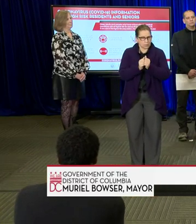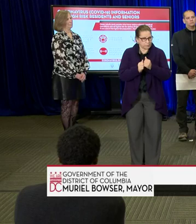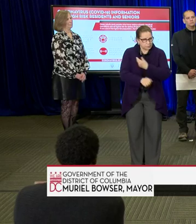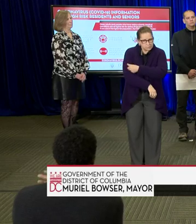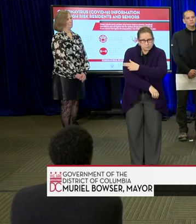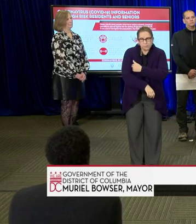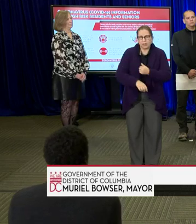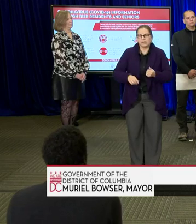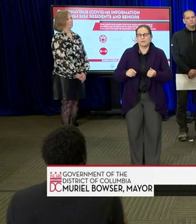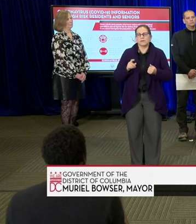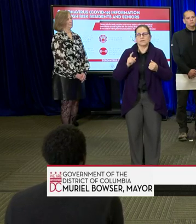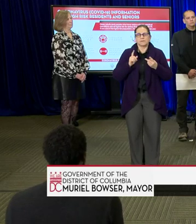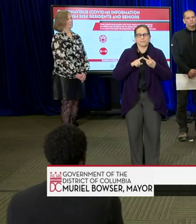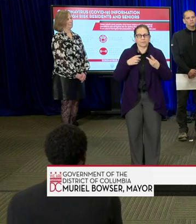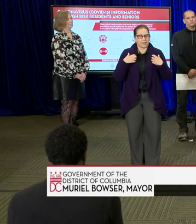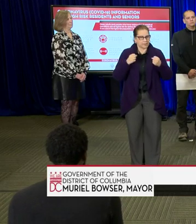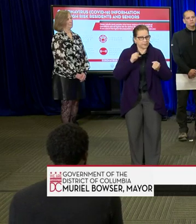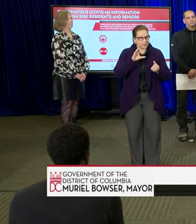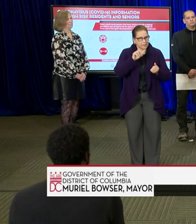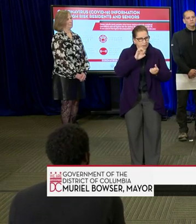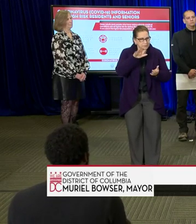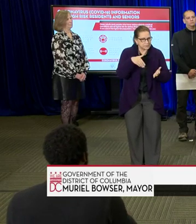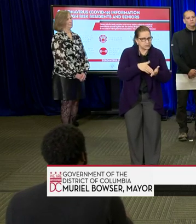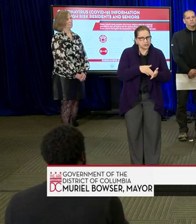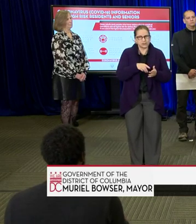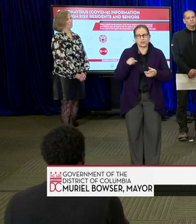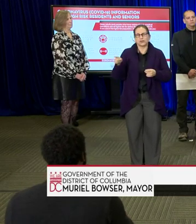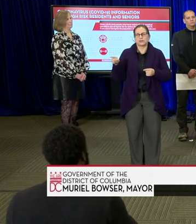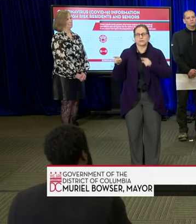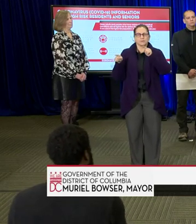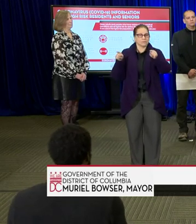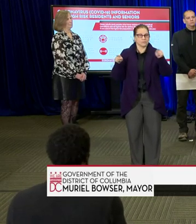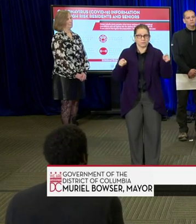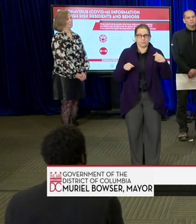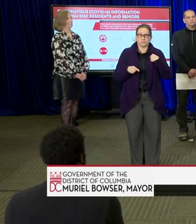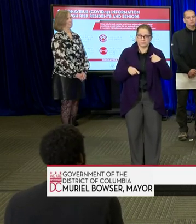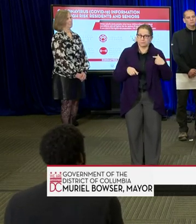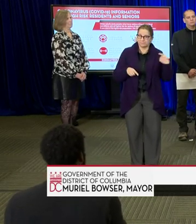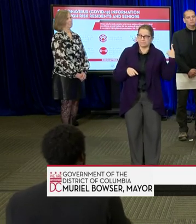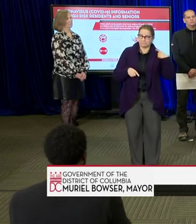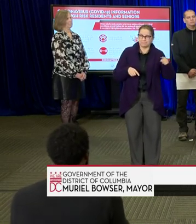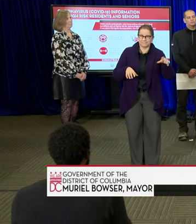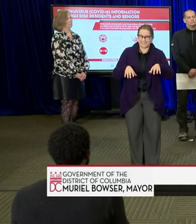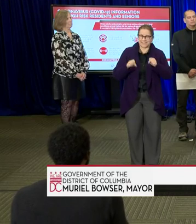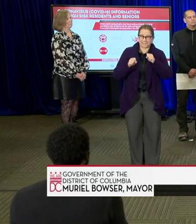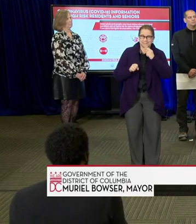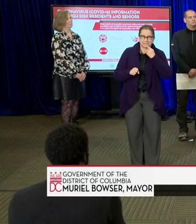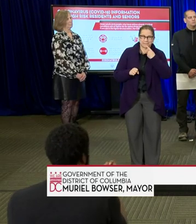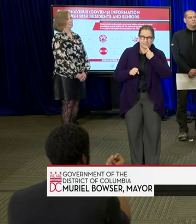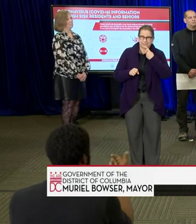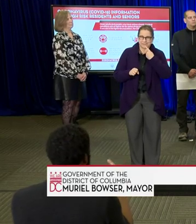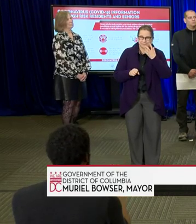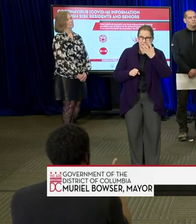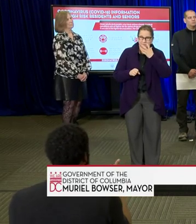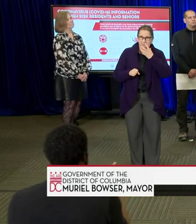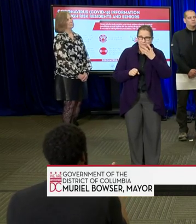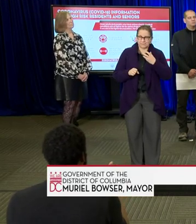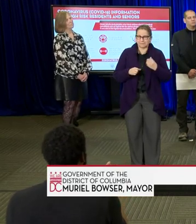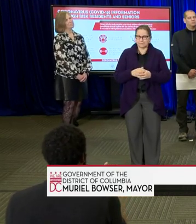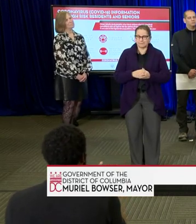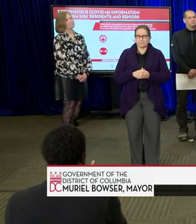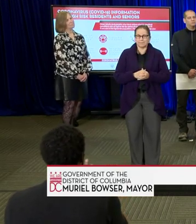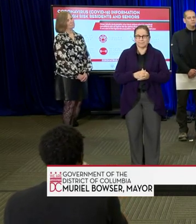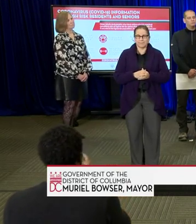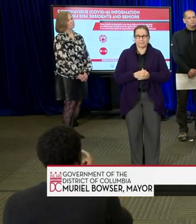They have taken the critical and essential steps of eliminating non-essential healthcare services and elective procedures. And so they're